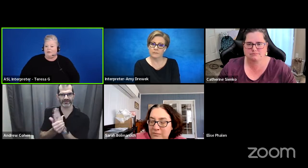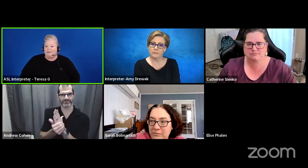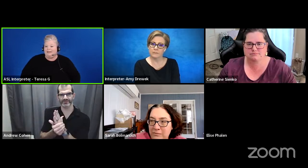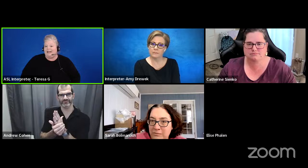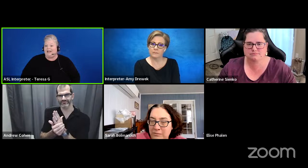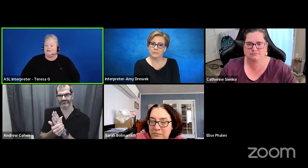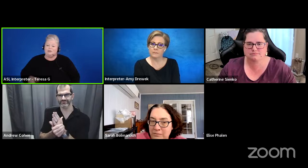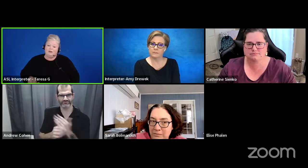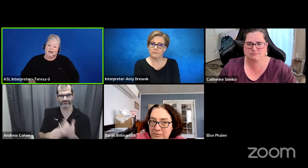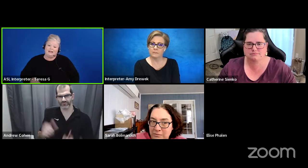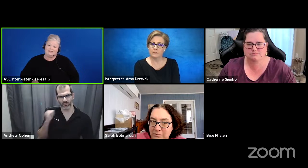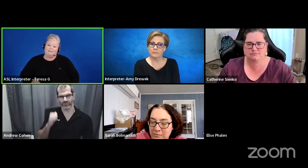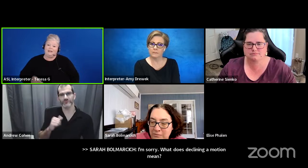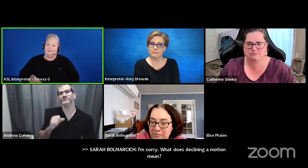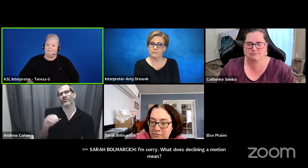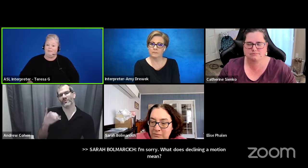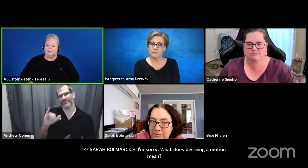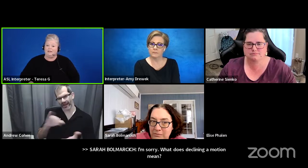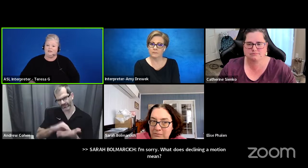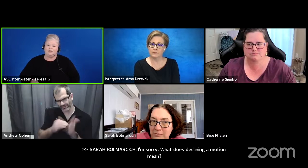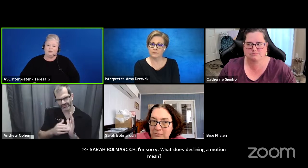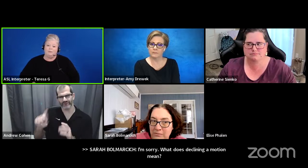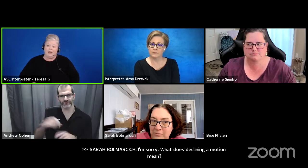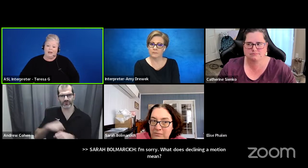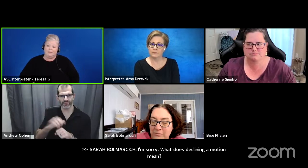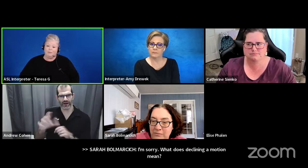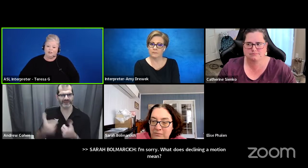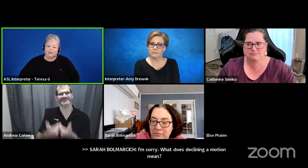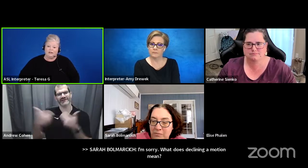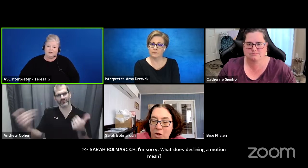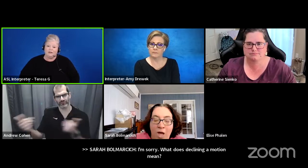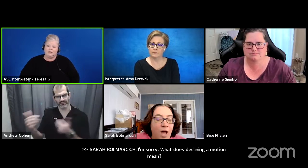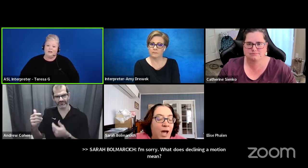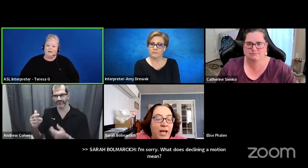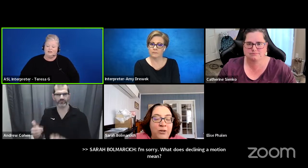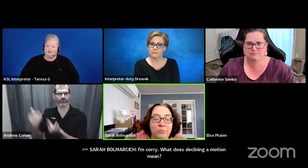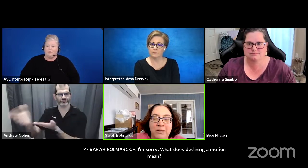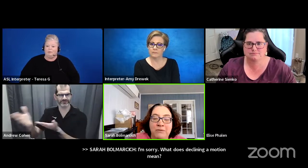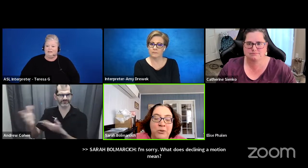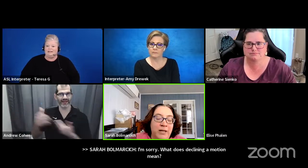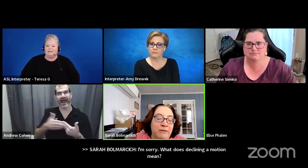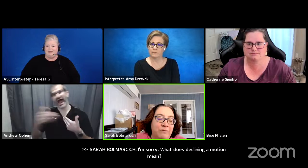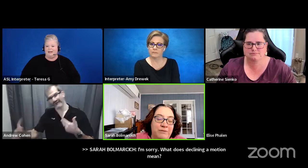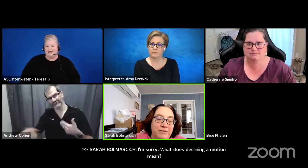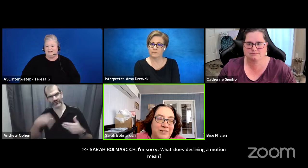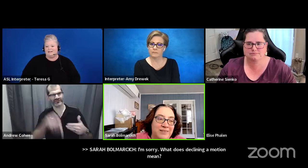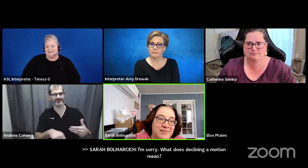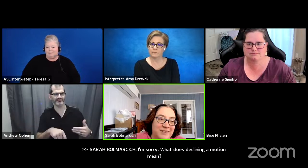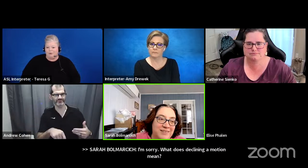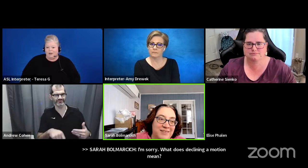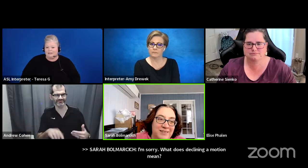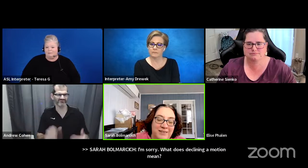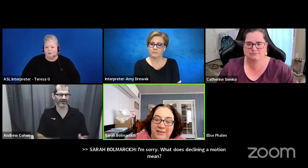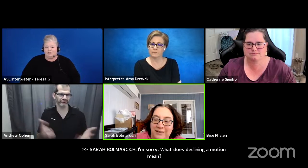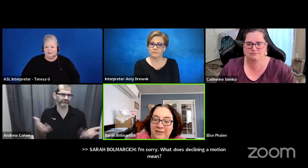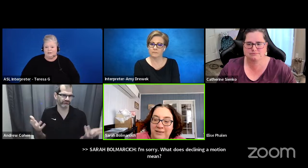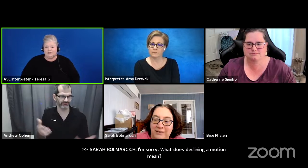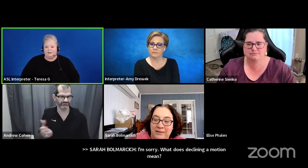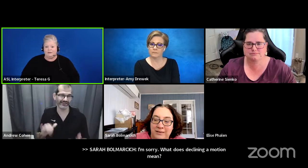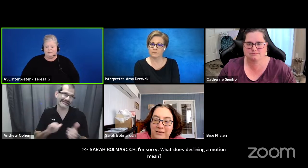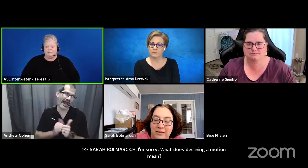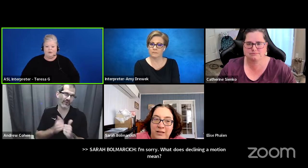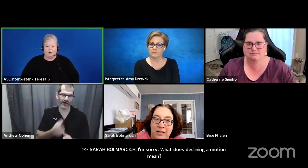It would mean that I do not accept the amendment to my motion. I So don't we would believe need you to have- make a separate